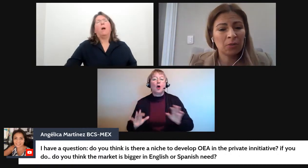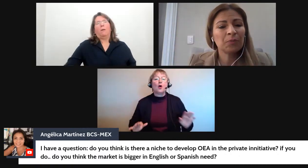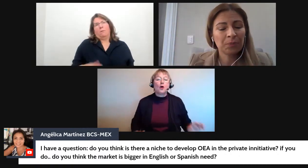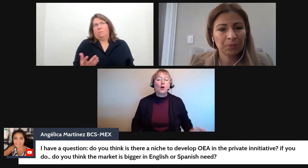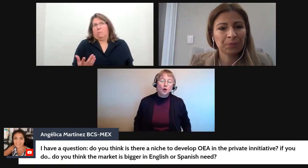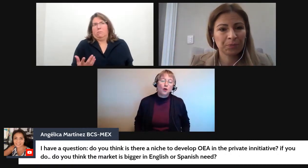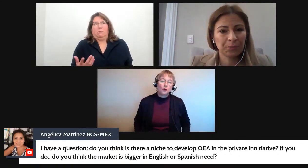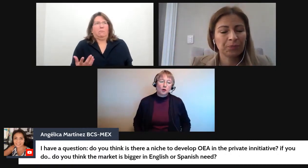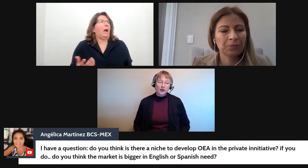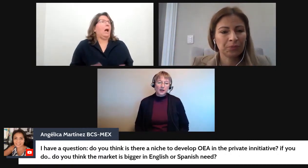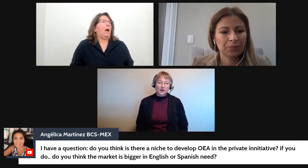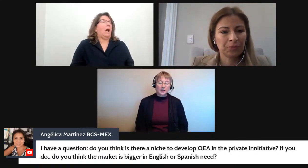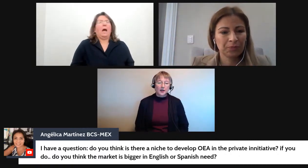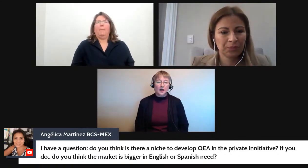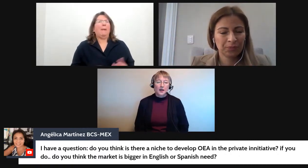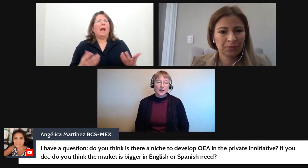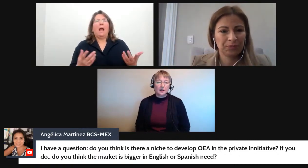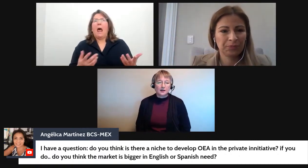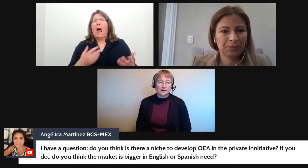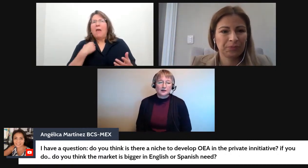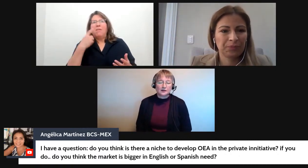Oh, Okay.